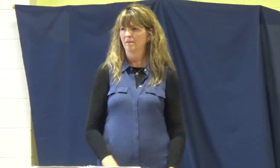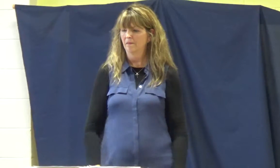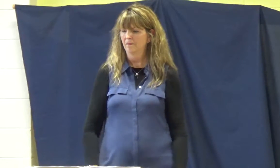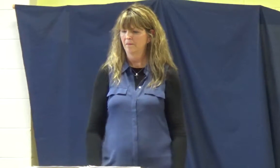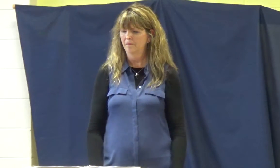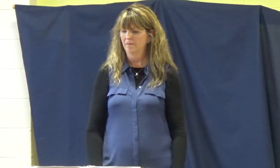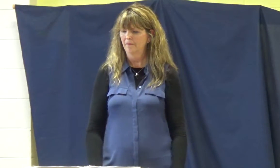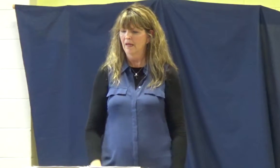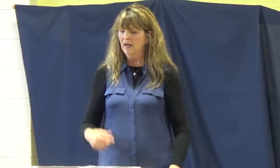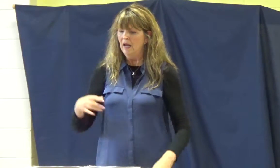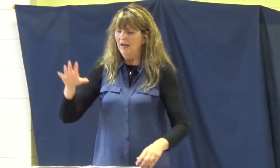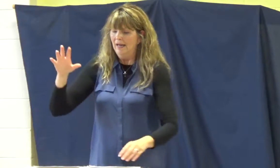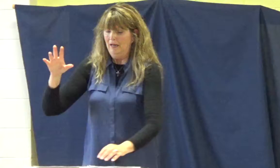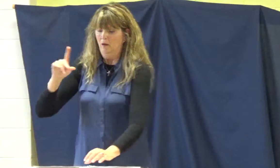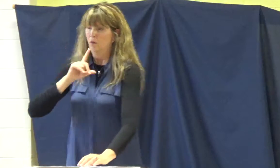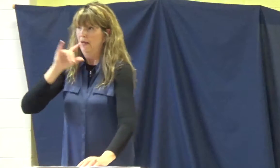of the time.